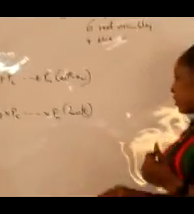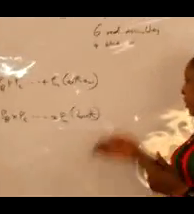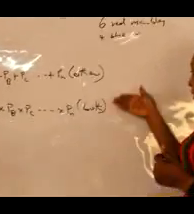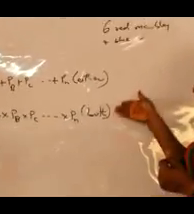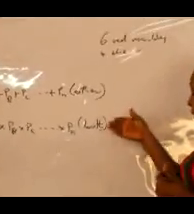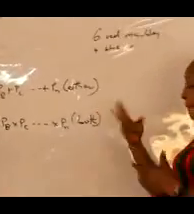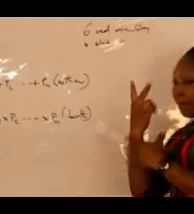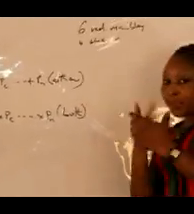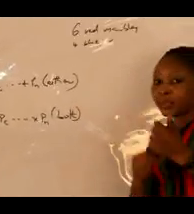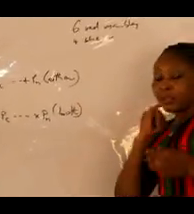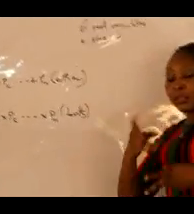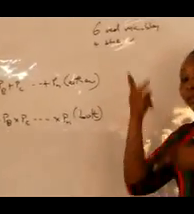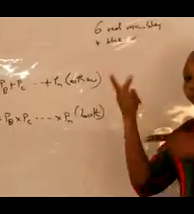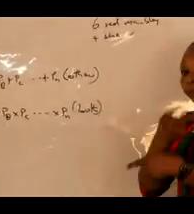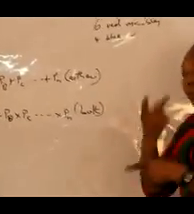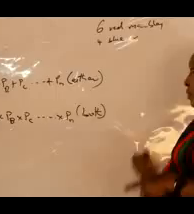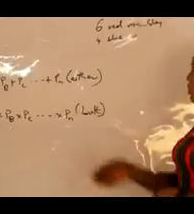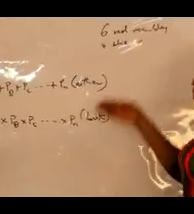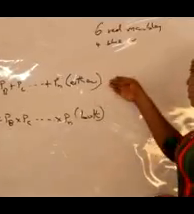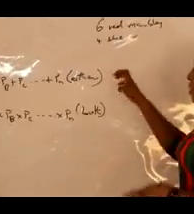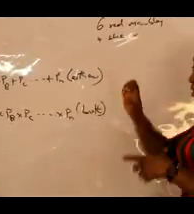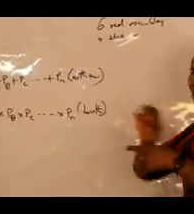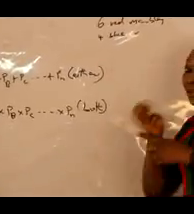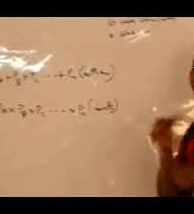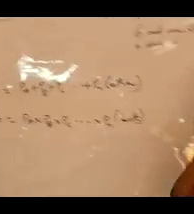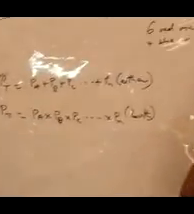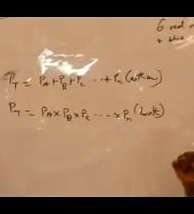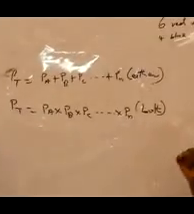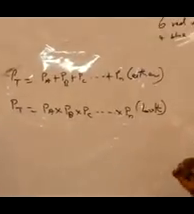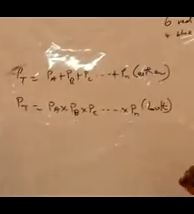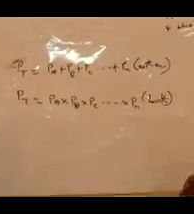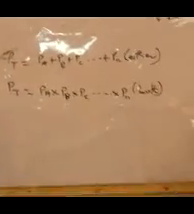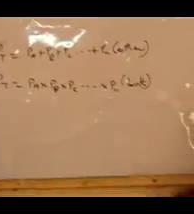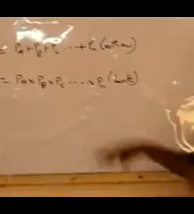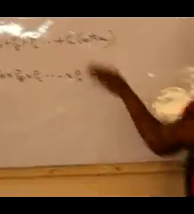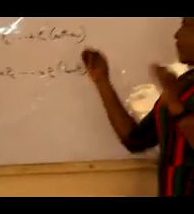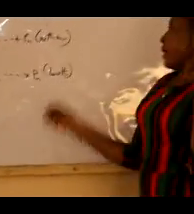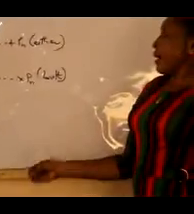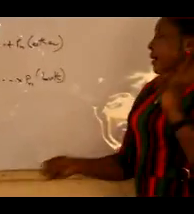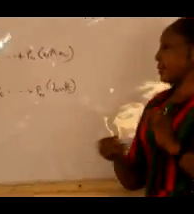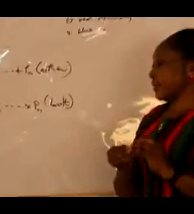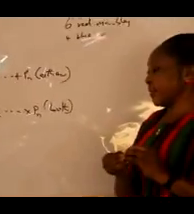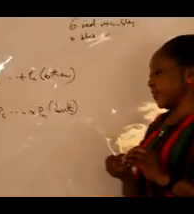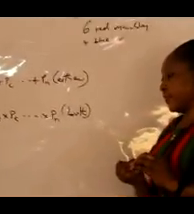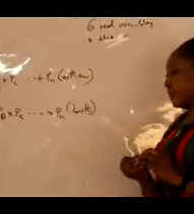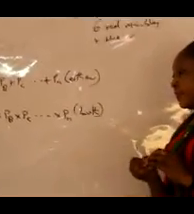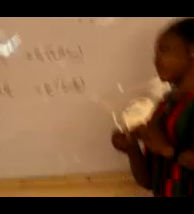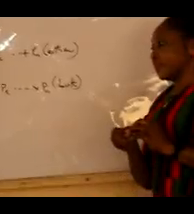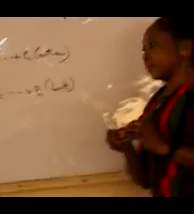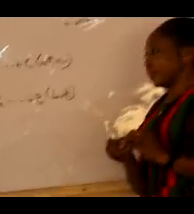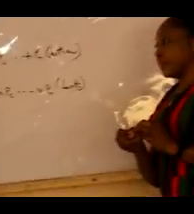both there. I'm going to count to multiplication law. But I said either. So here, in this case, they said